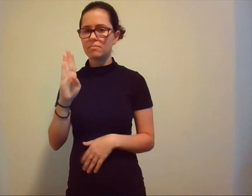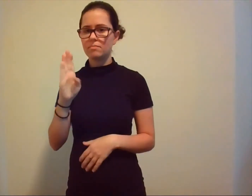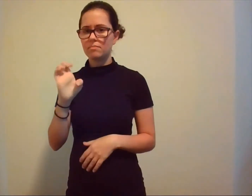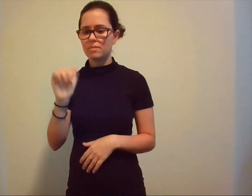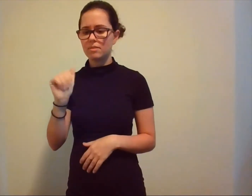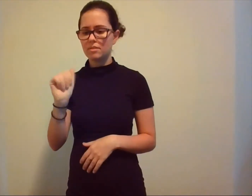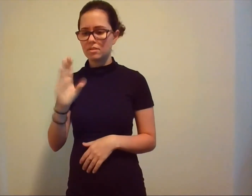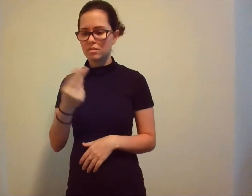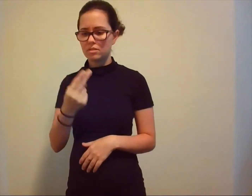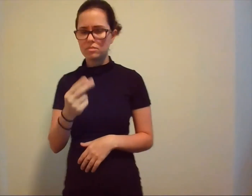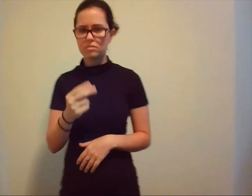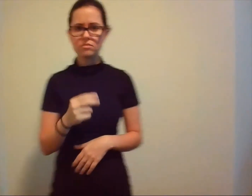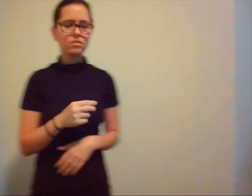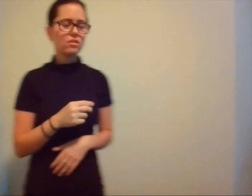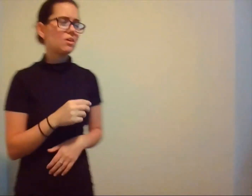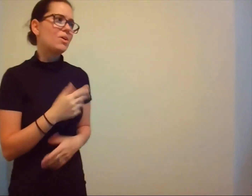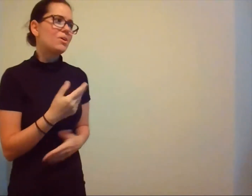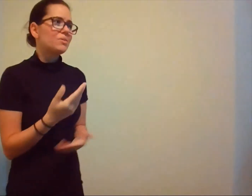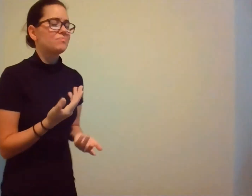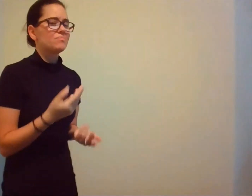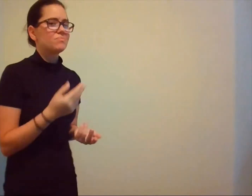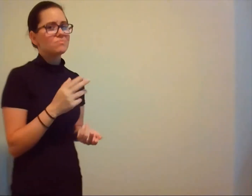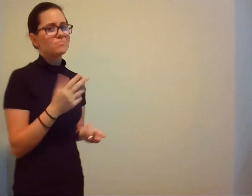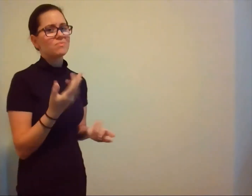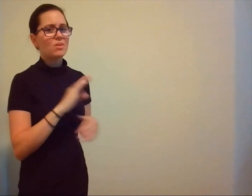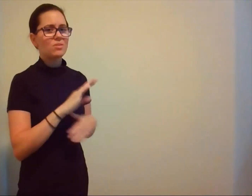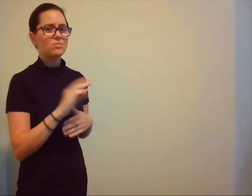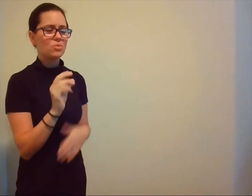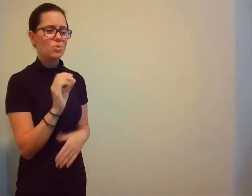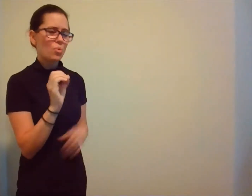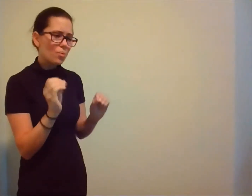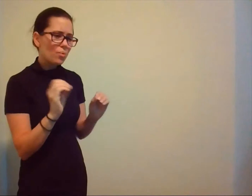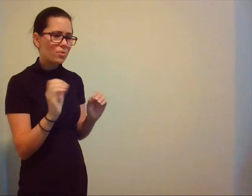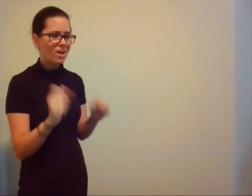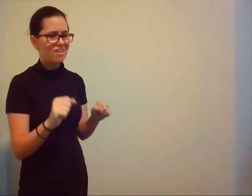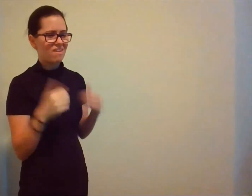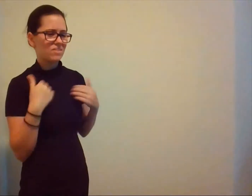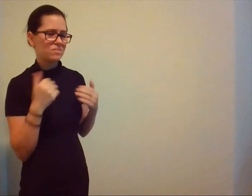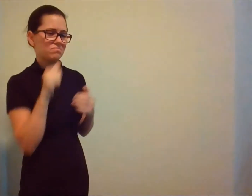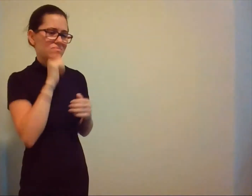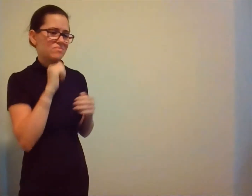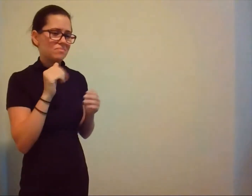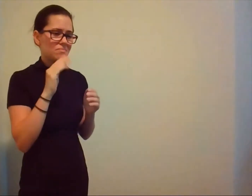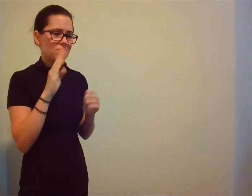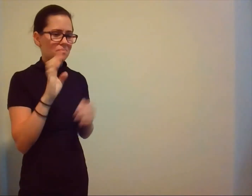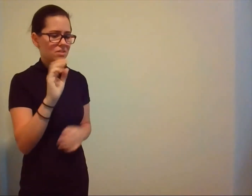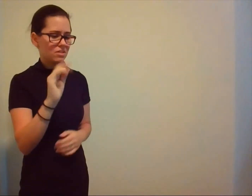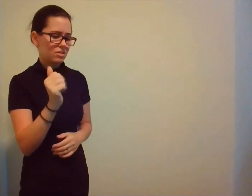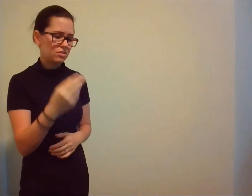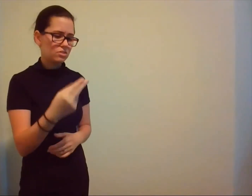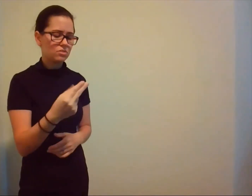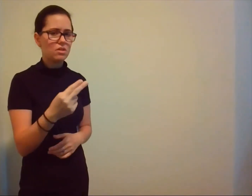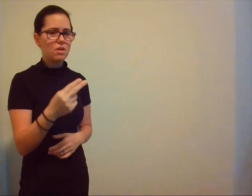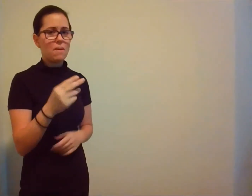people try to say that it's a huge dispute. Yeah. They try to say that it's a private beach, but technically the sign